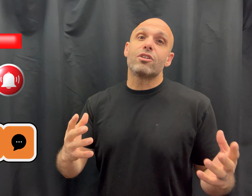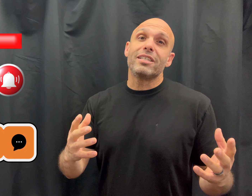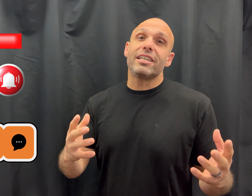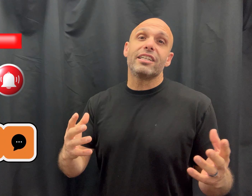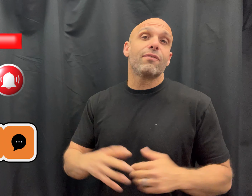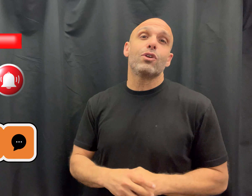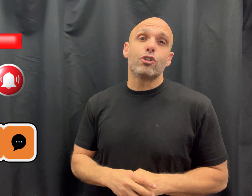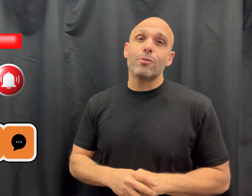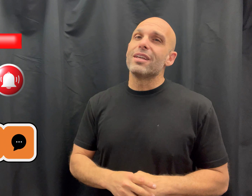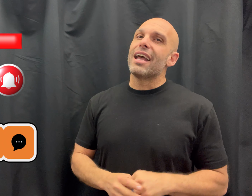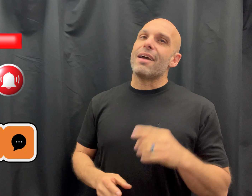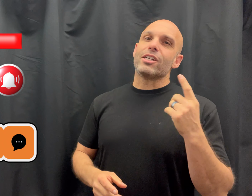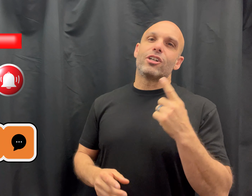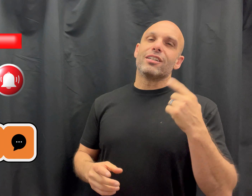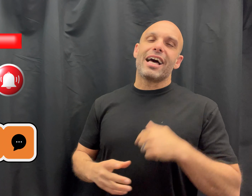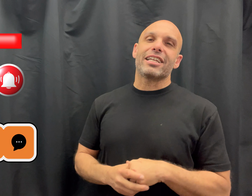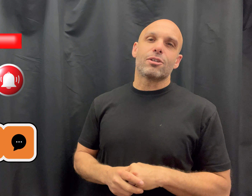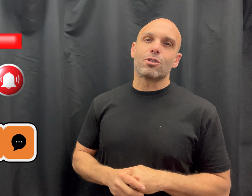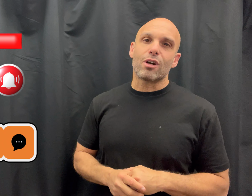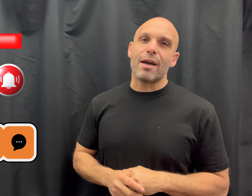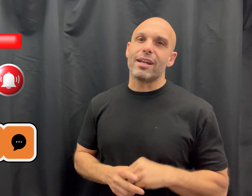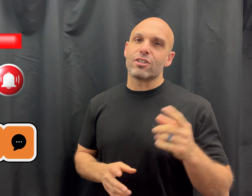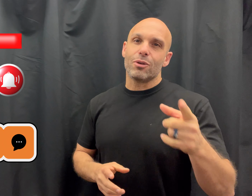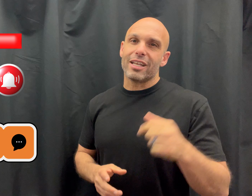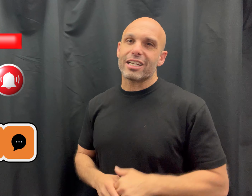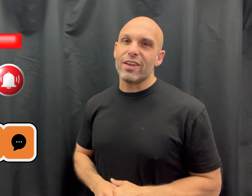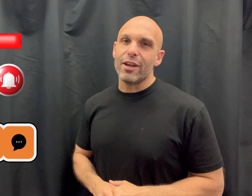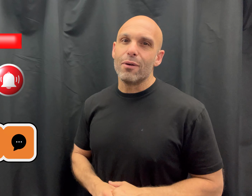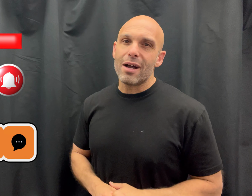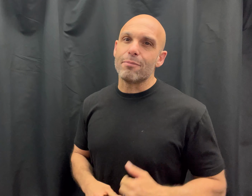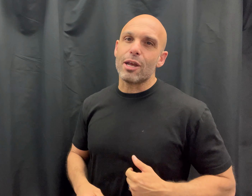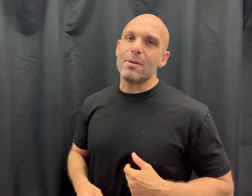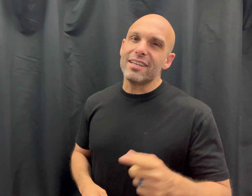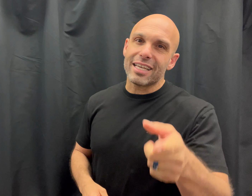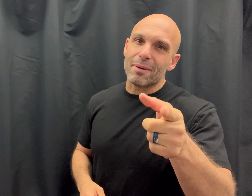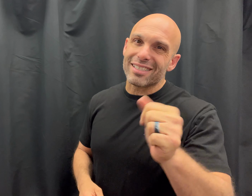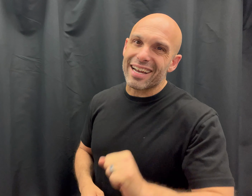seeing in the future, and make sure you like and subscribe, and I'll see you on the next video. I'm JP. Keep on signing.